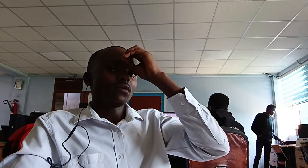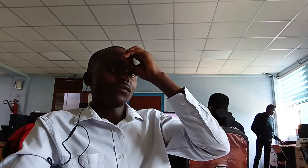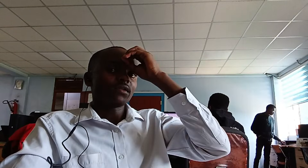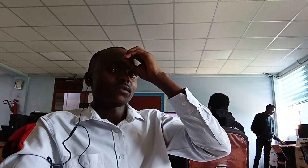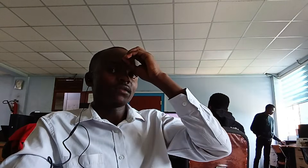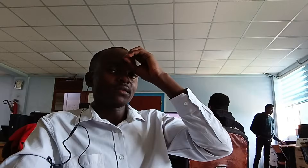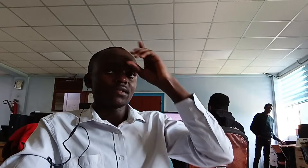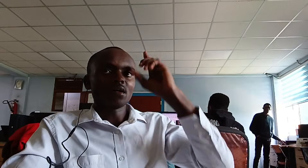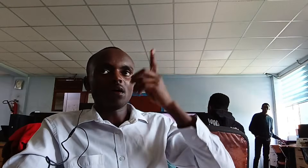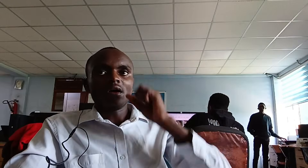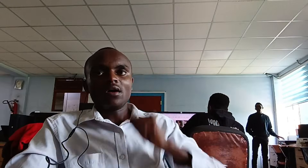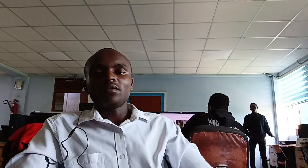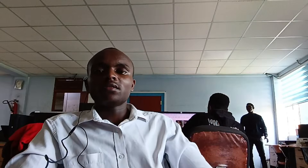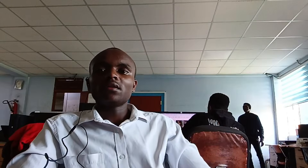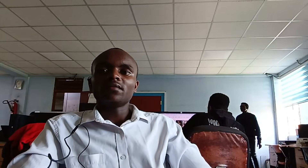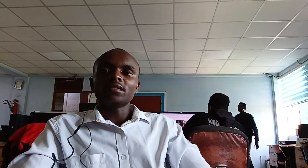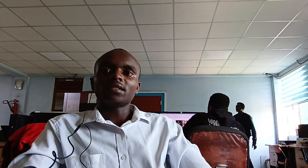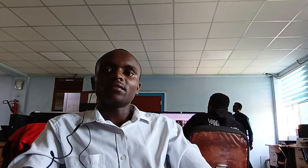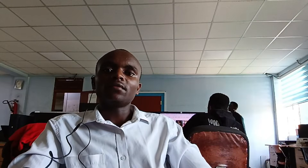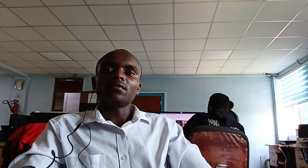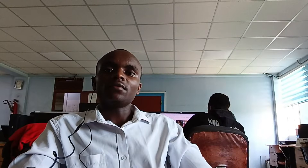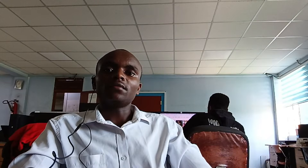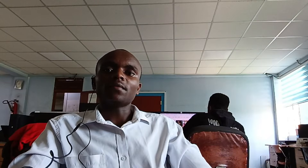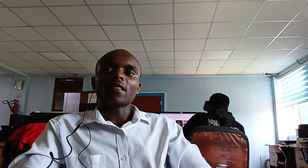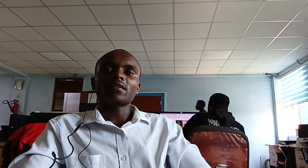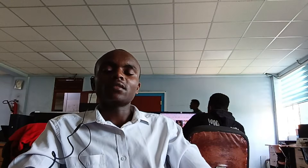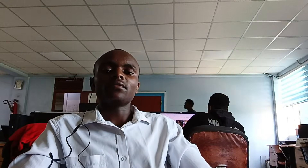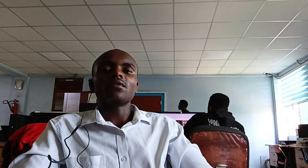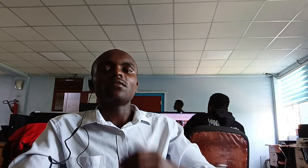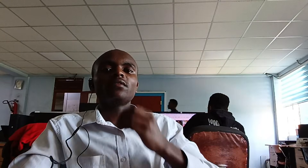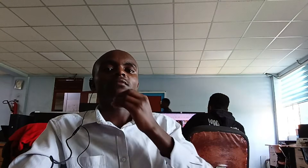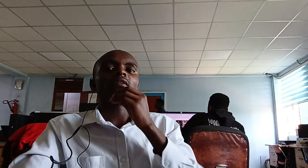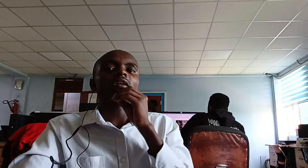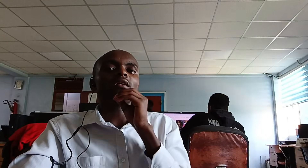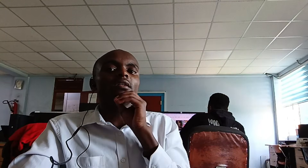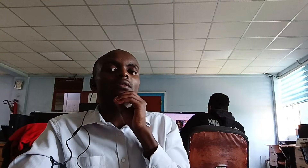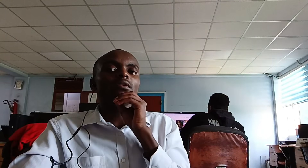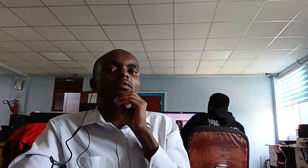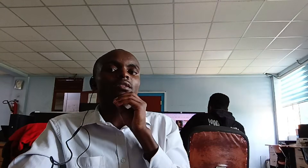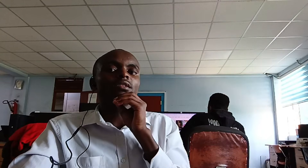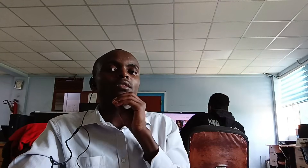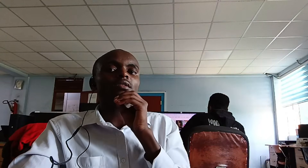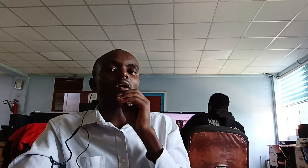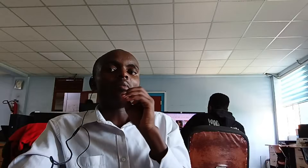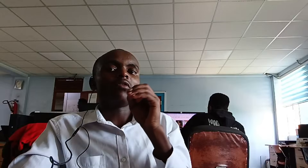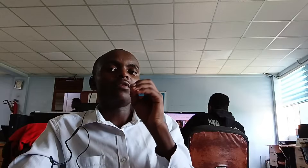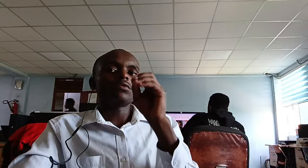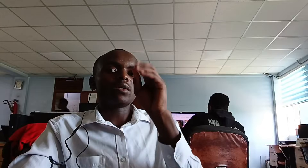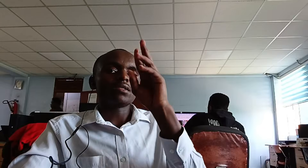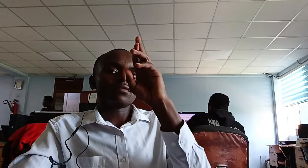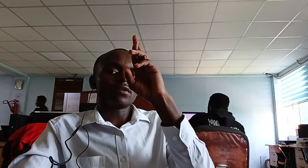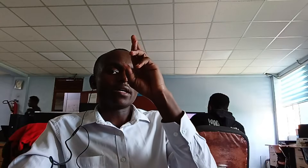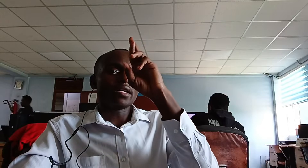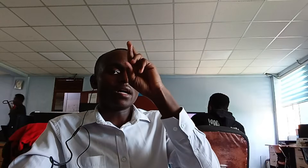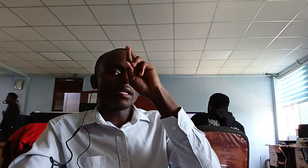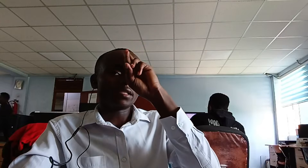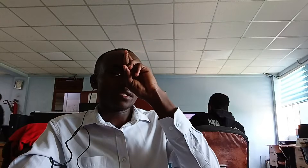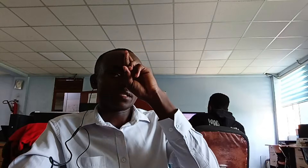orphan. We also have the other sign for orphan. Letter O on the chin, moving towards the forehead, changes to